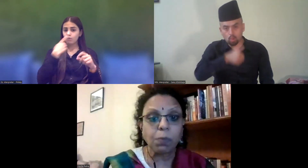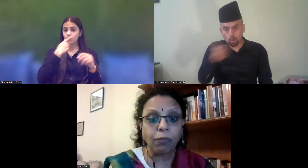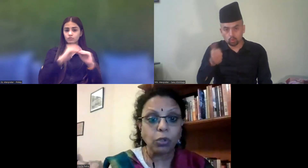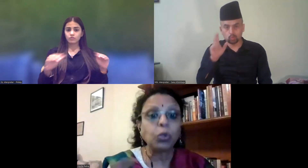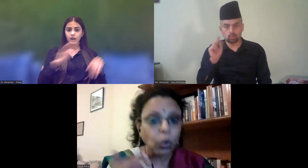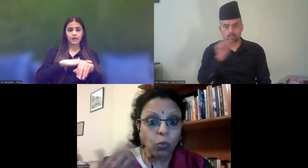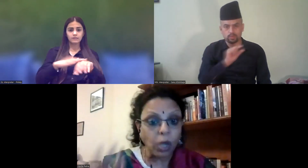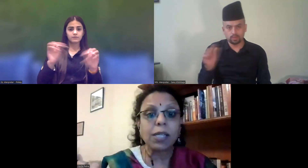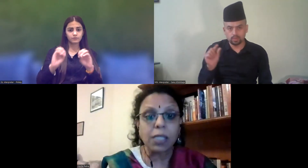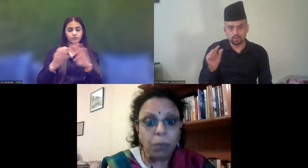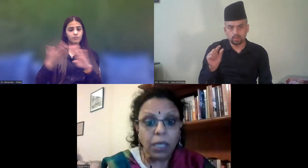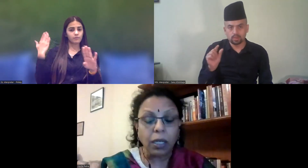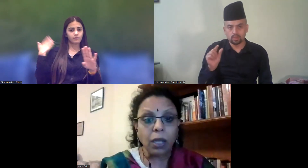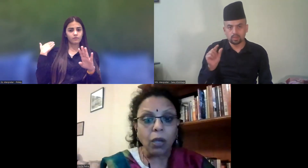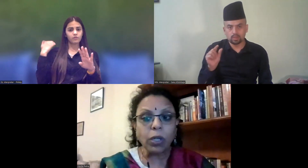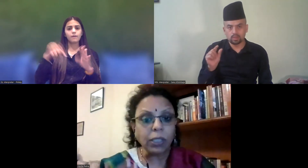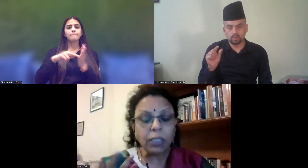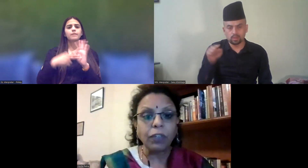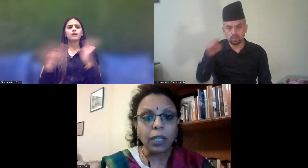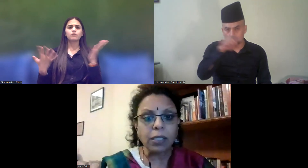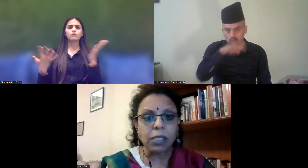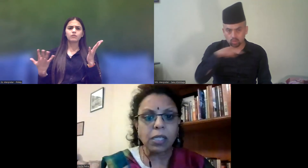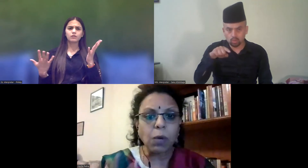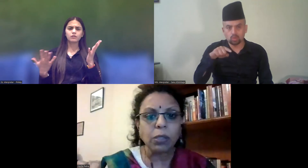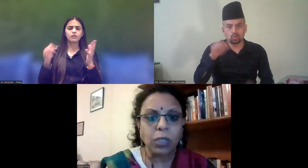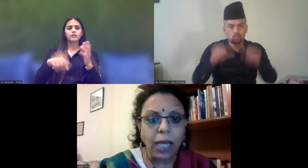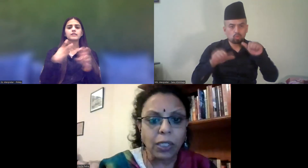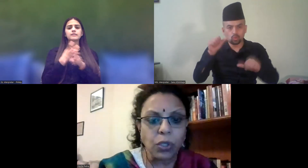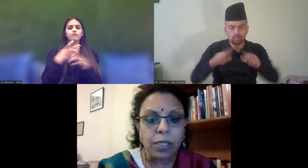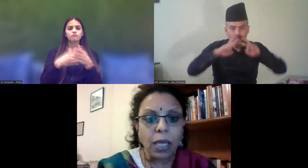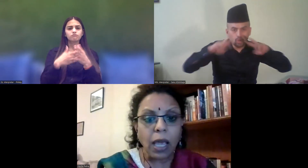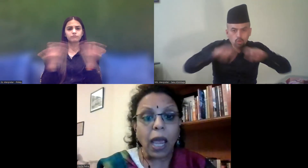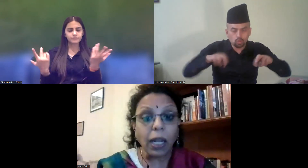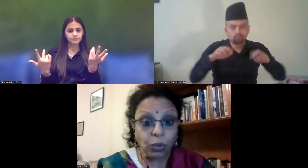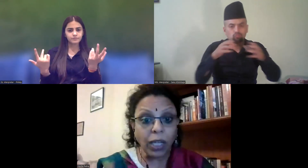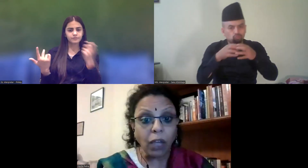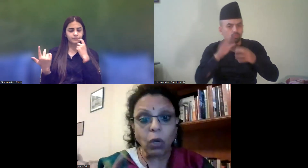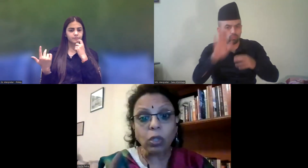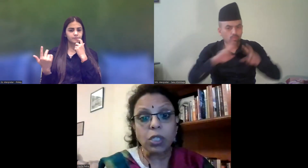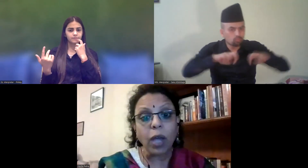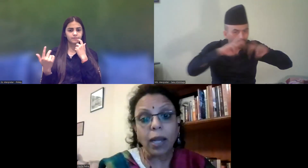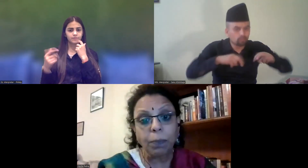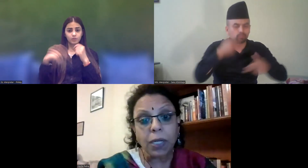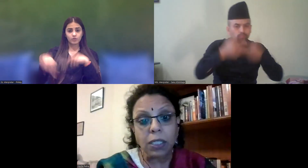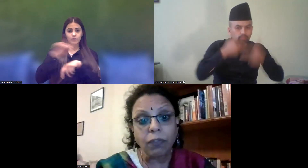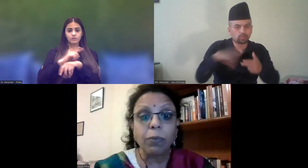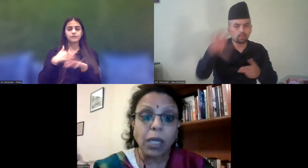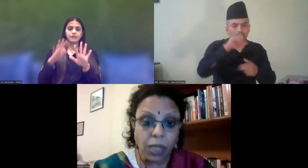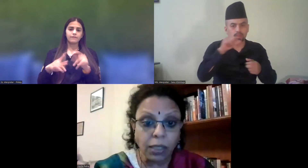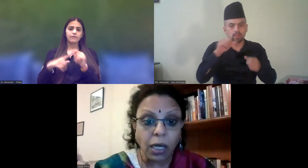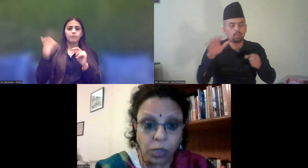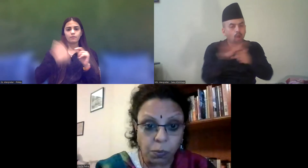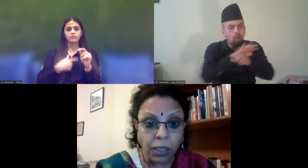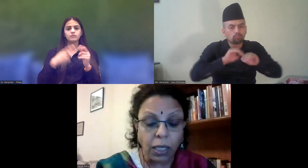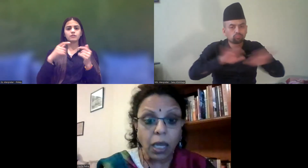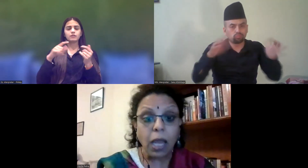experienced this before to know what does this mean? What are the difficulties? What are the challenges? And today we also had a person from